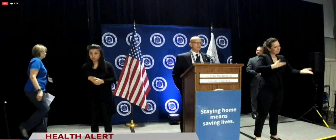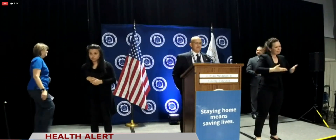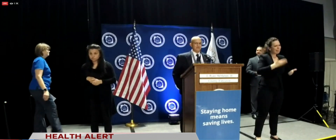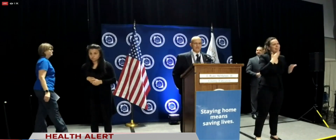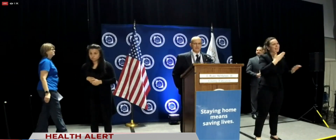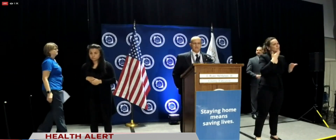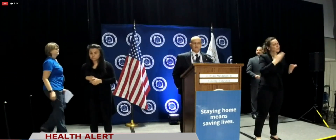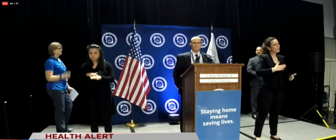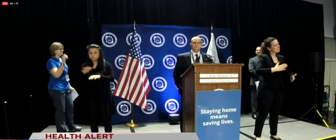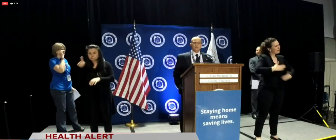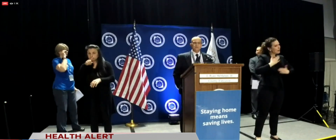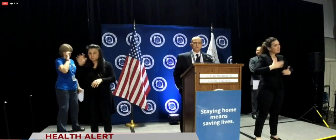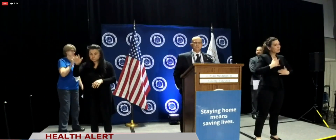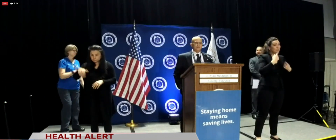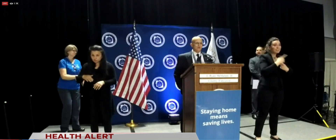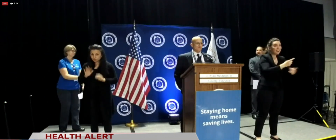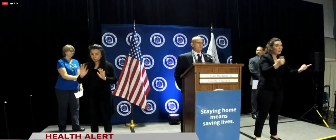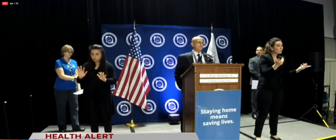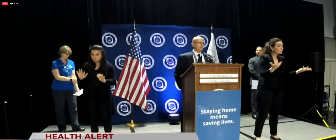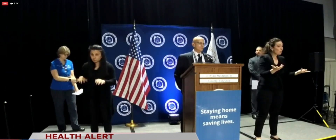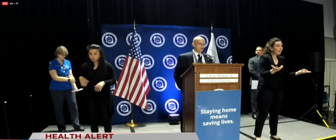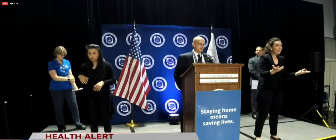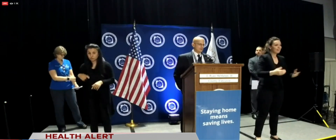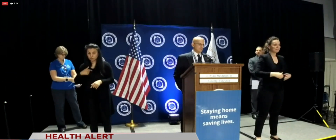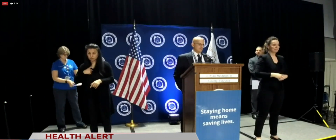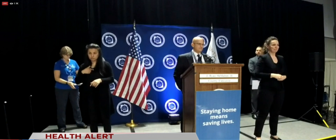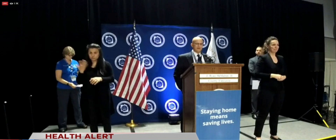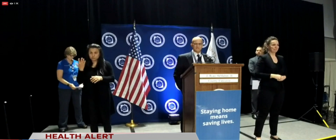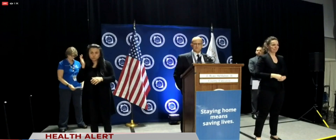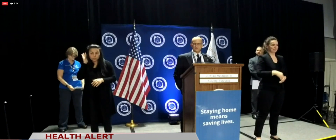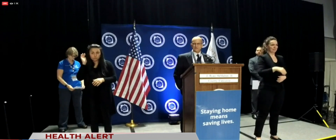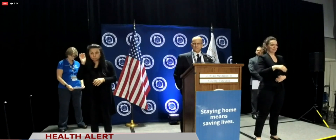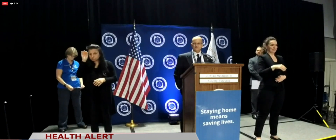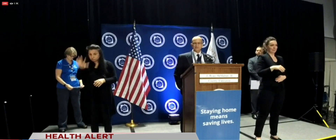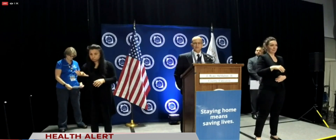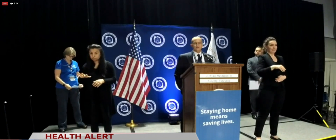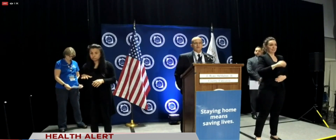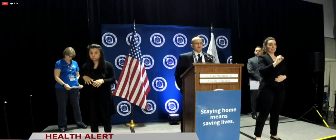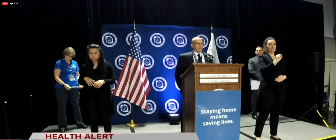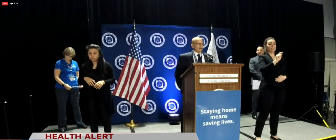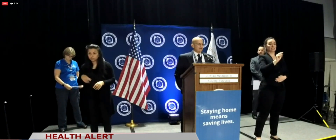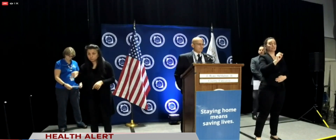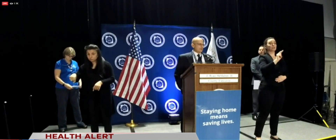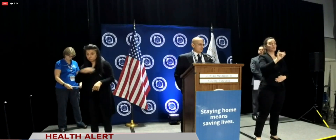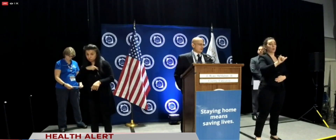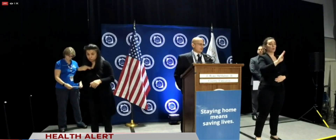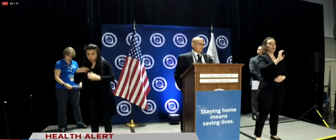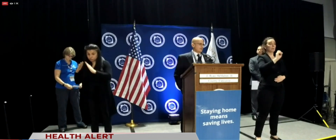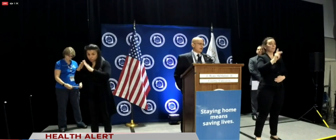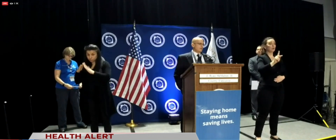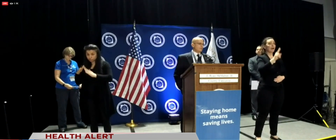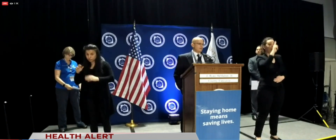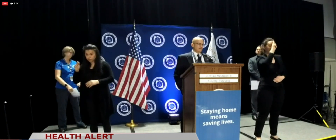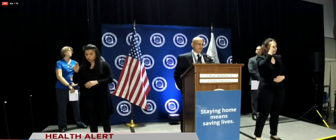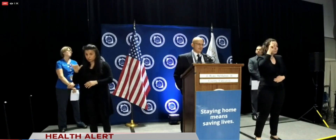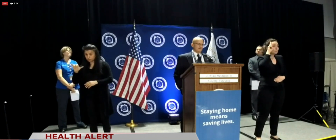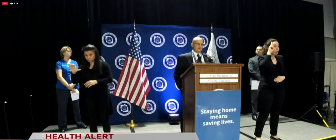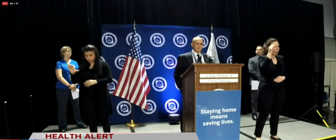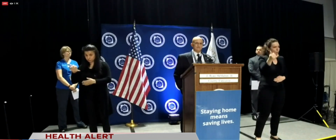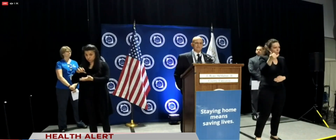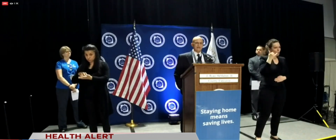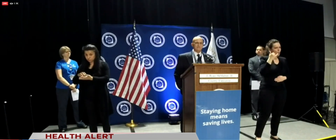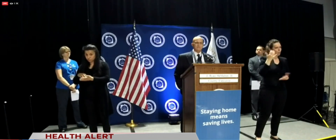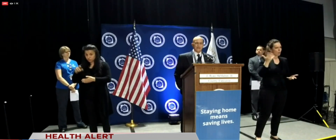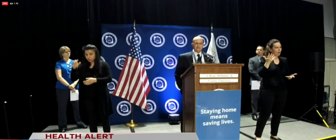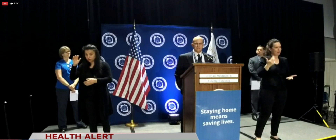announce today that the CEO of Stony Brook Hospital downstate made a call out for help. They